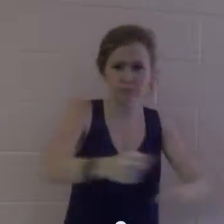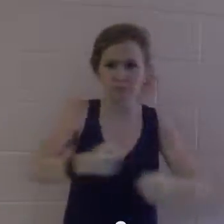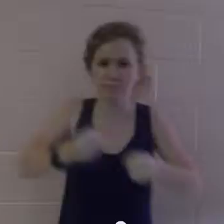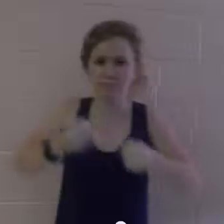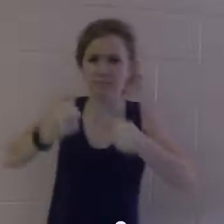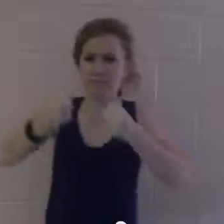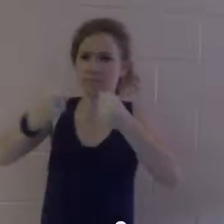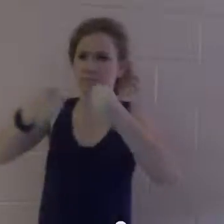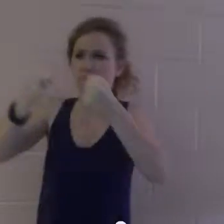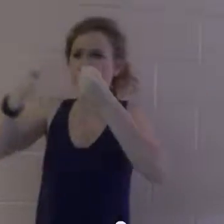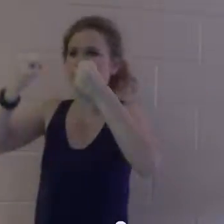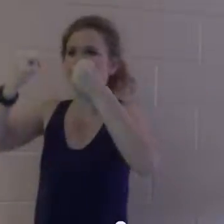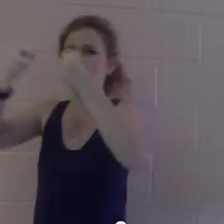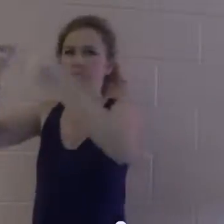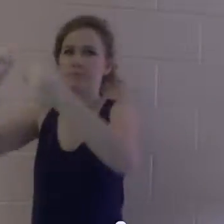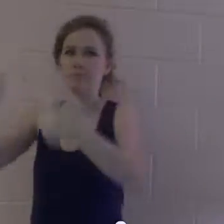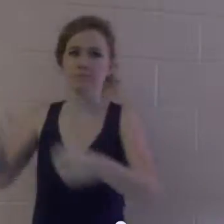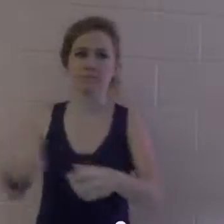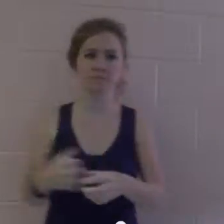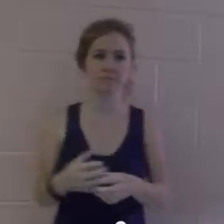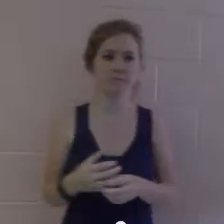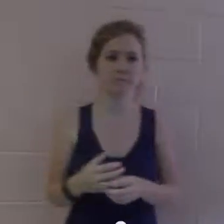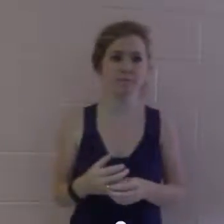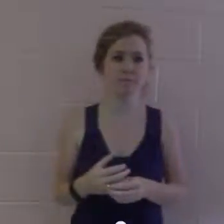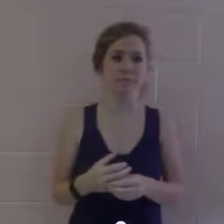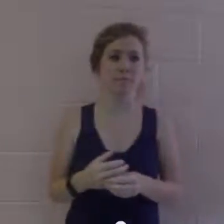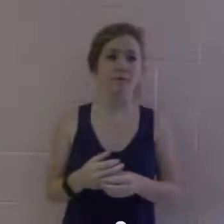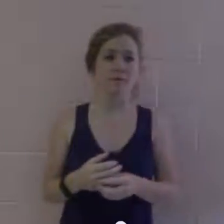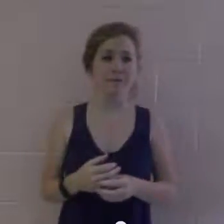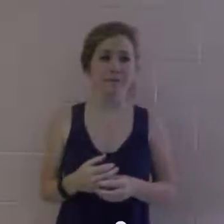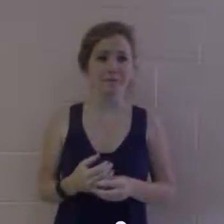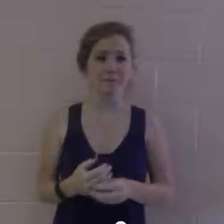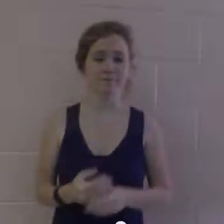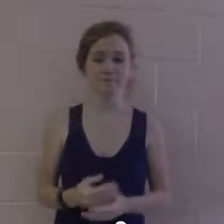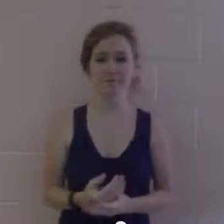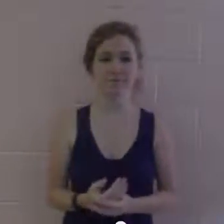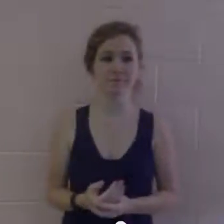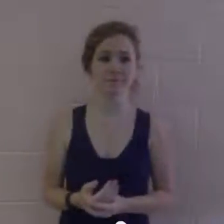Well, animals learn how to survive and how to grow strong.